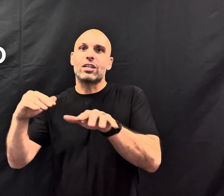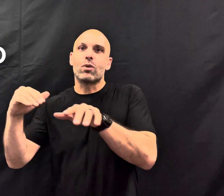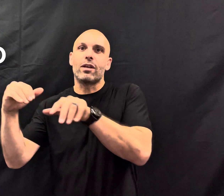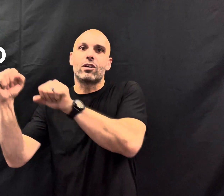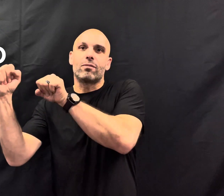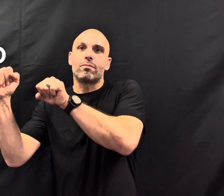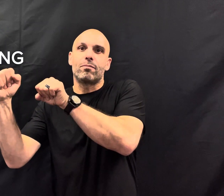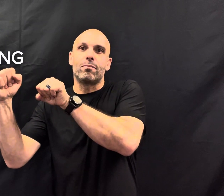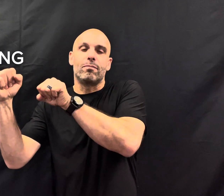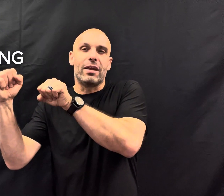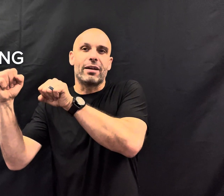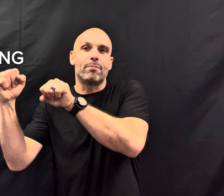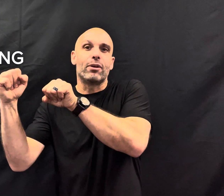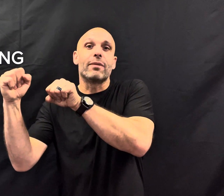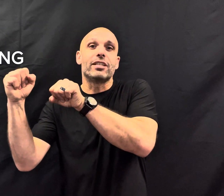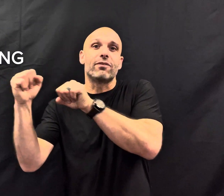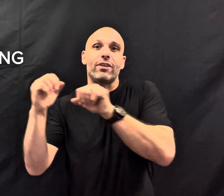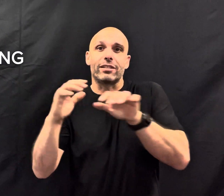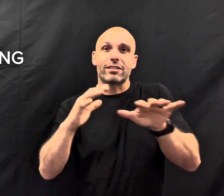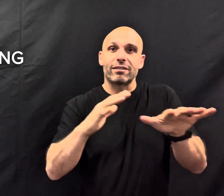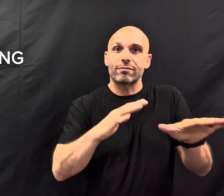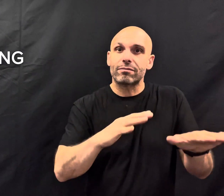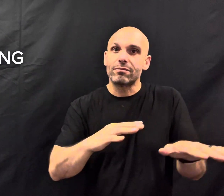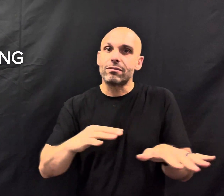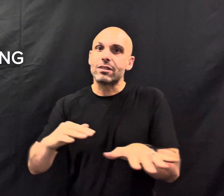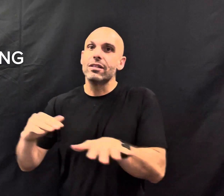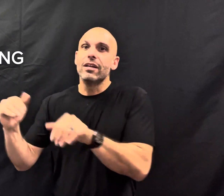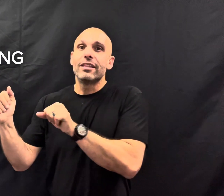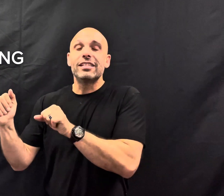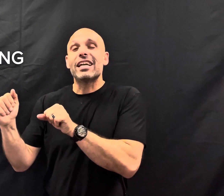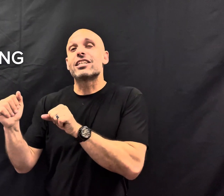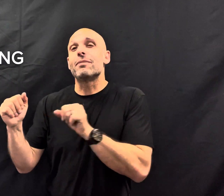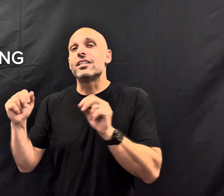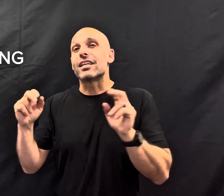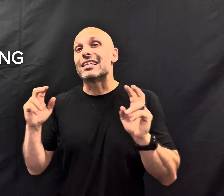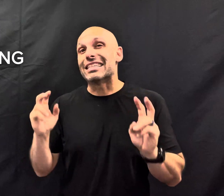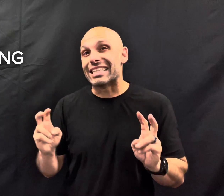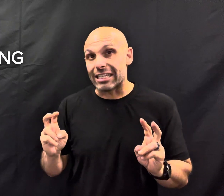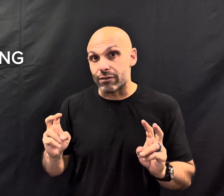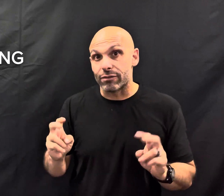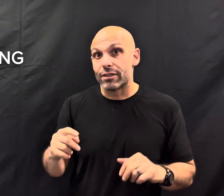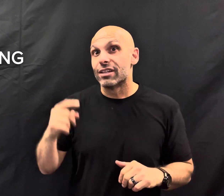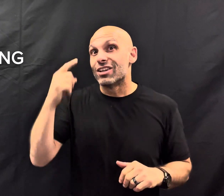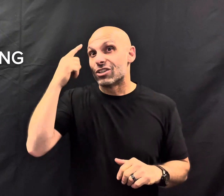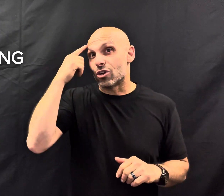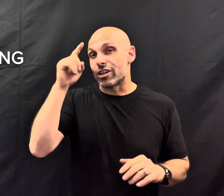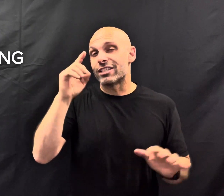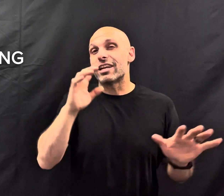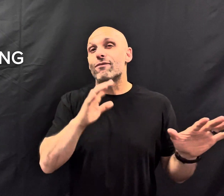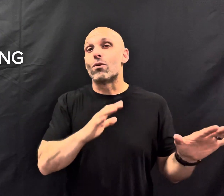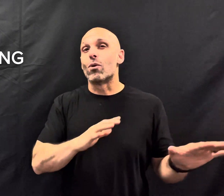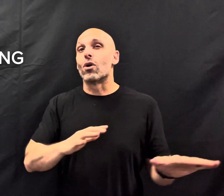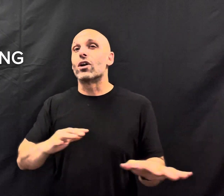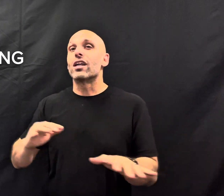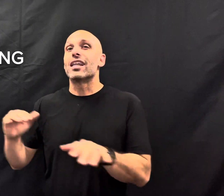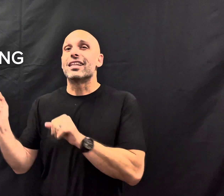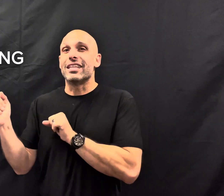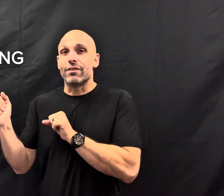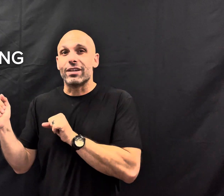we bring them into fists. This actually means leave. So you're gonna say for leaving.